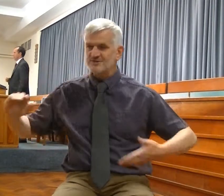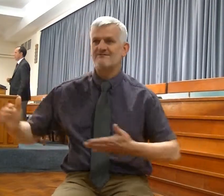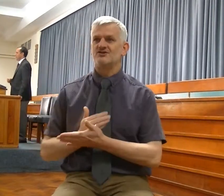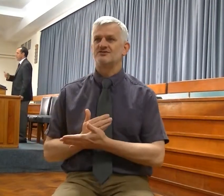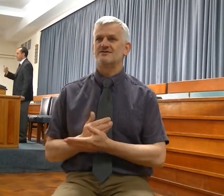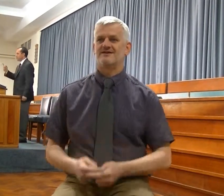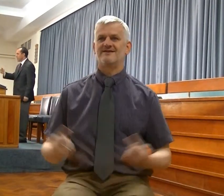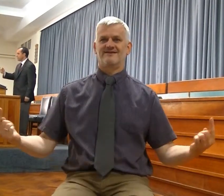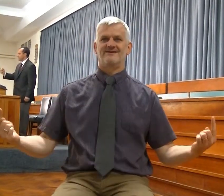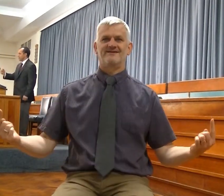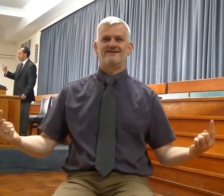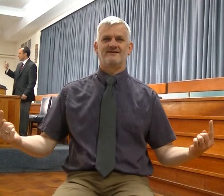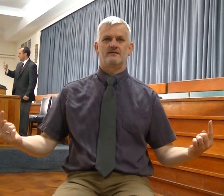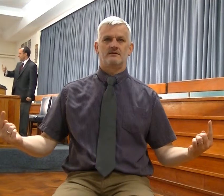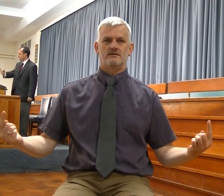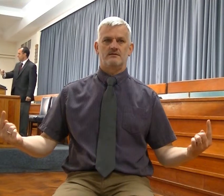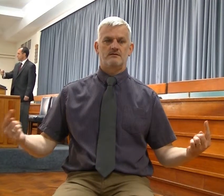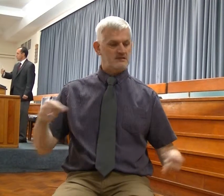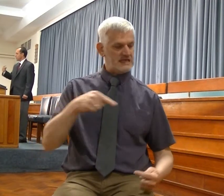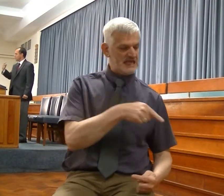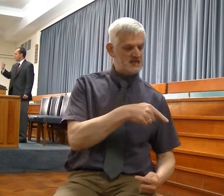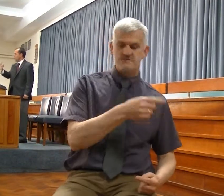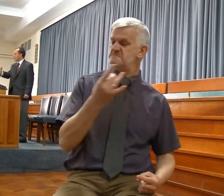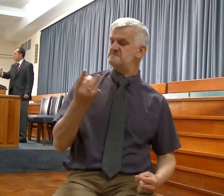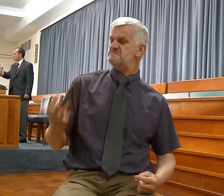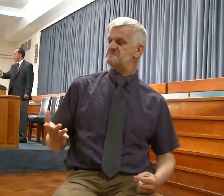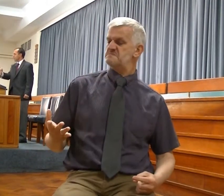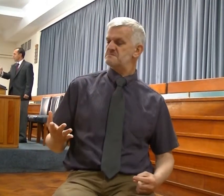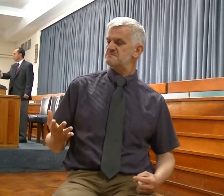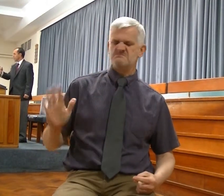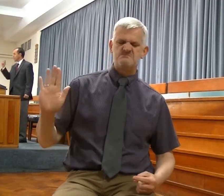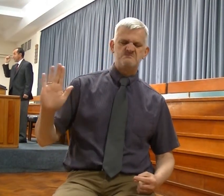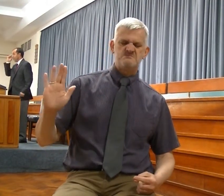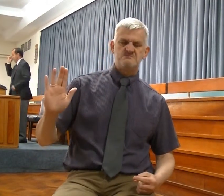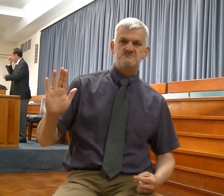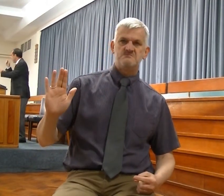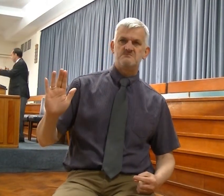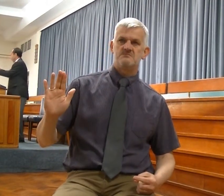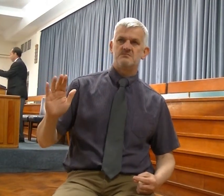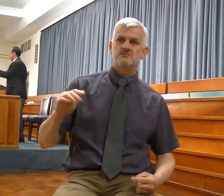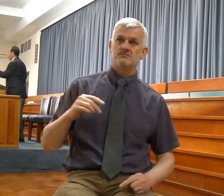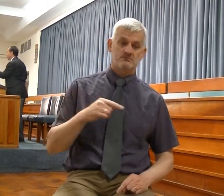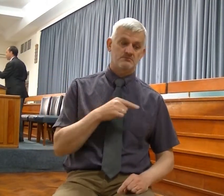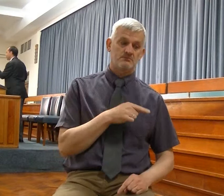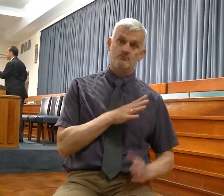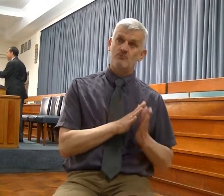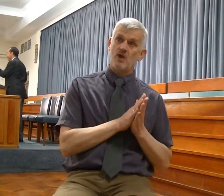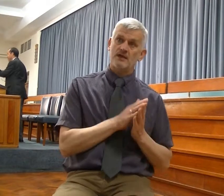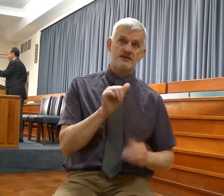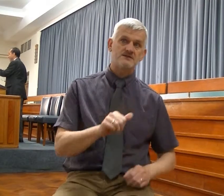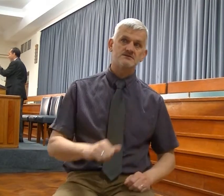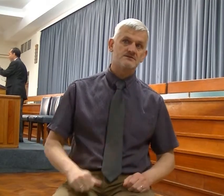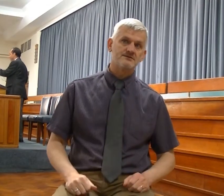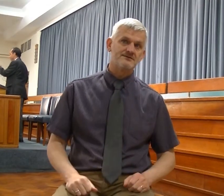salvation. The one who denied Christ, who didn't want to have anything to Christ, he prayed also. But